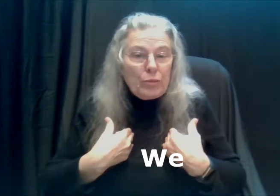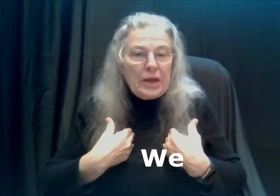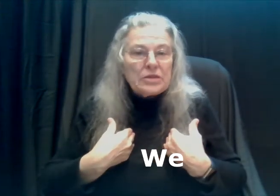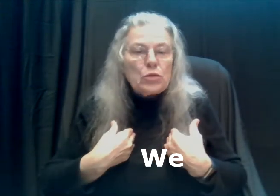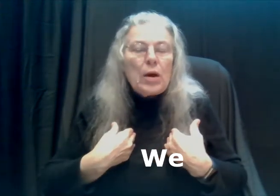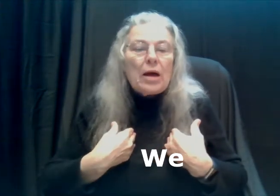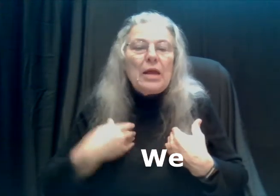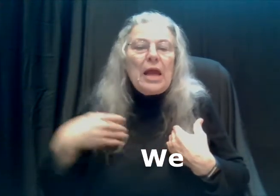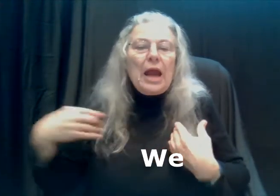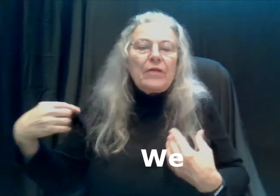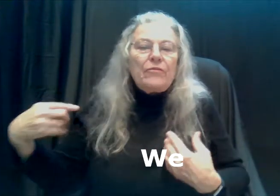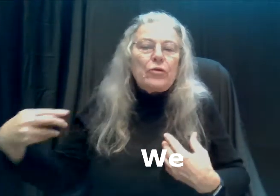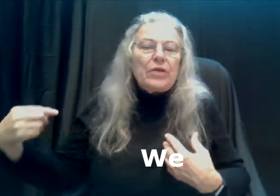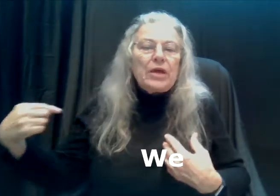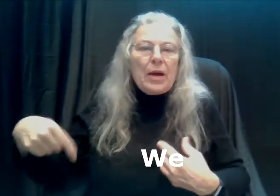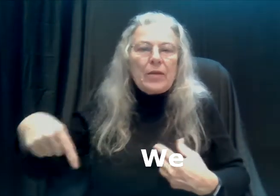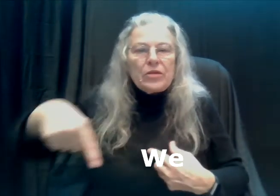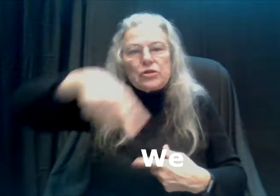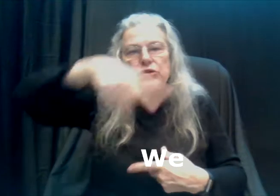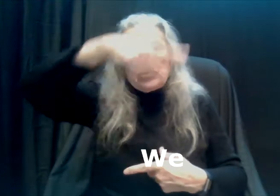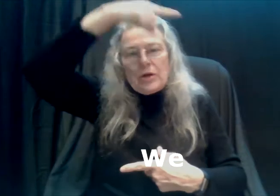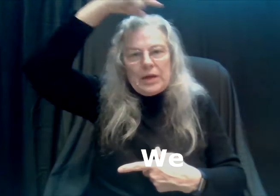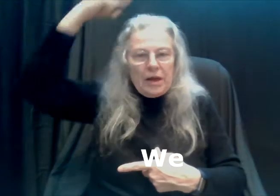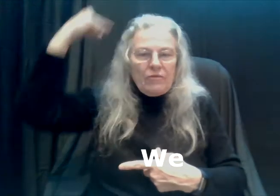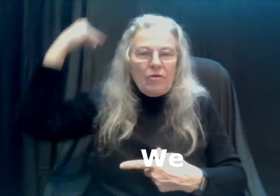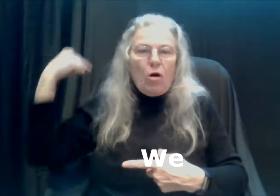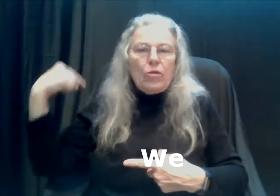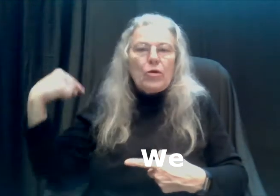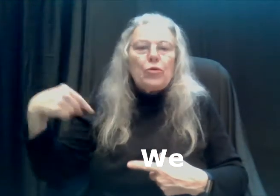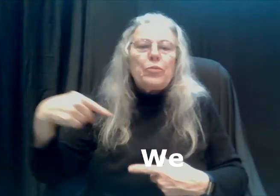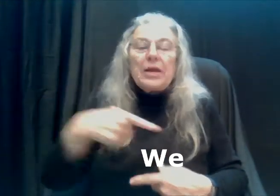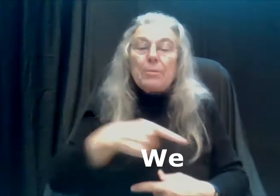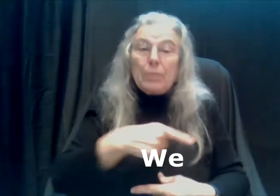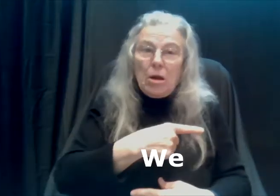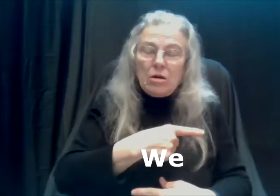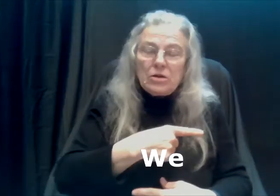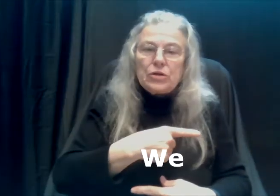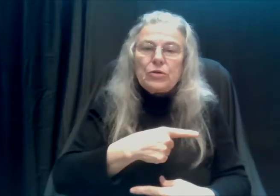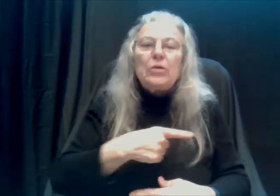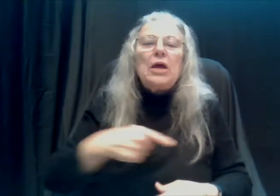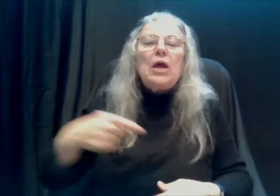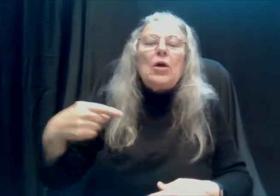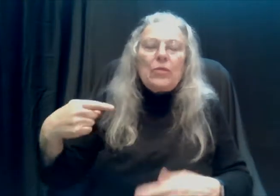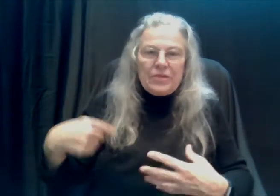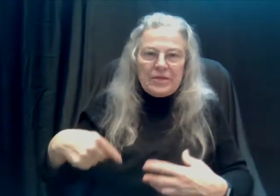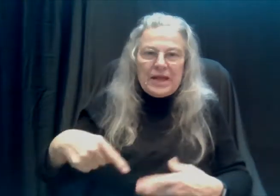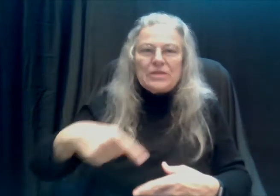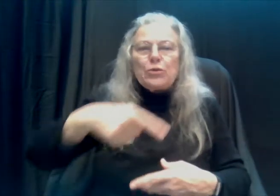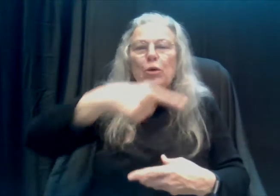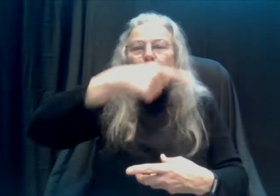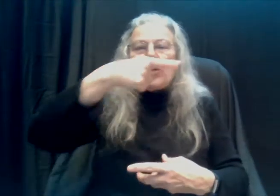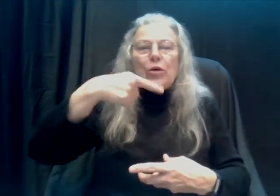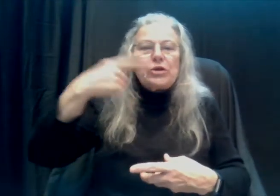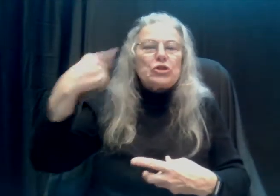as well. And if you think about the circling of all the group that it belongs to, that's where we're going to start